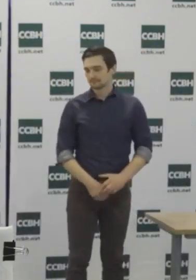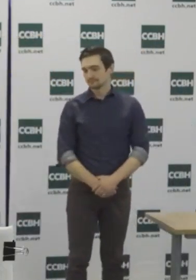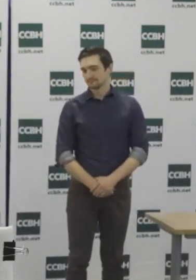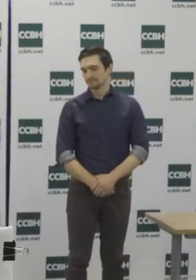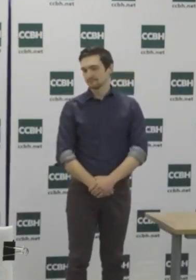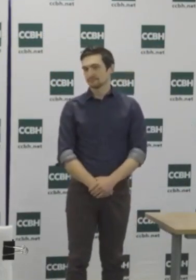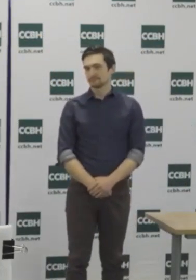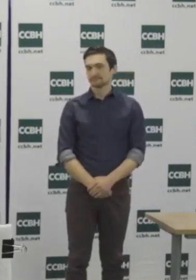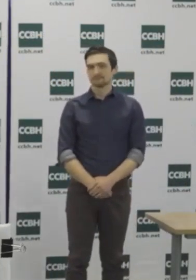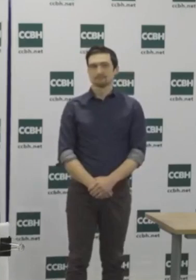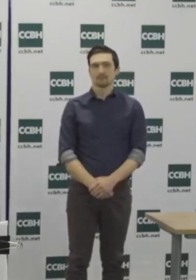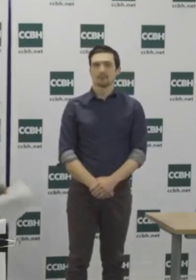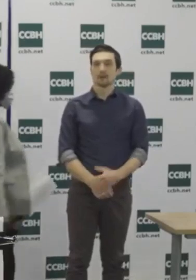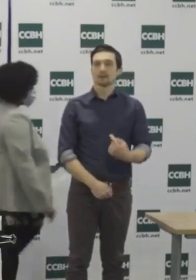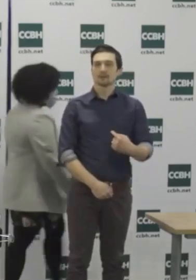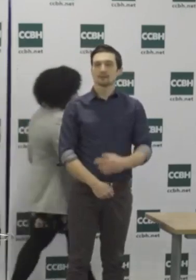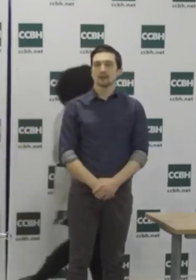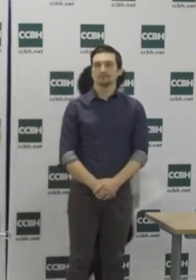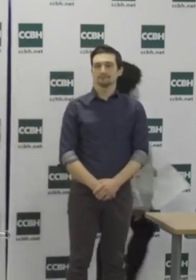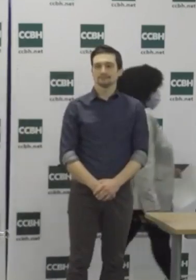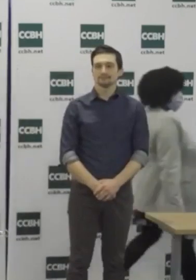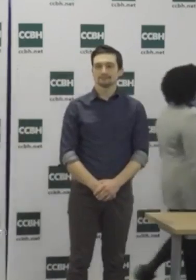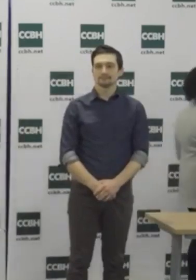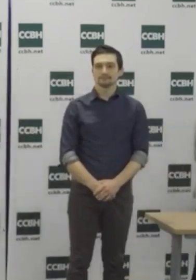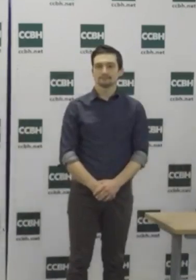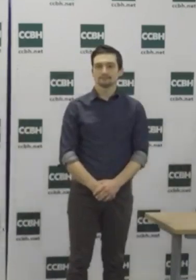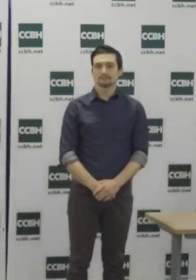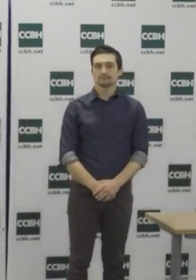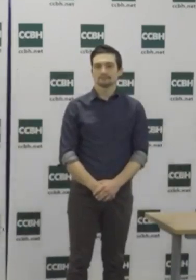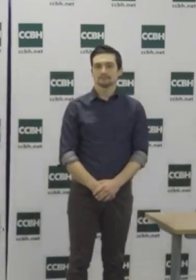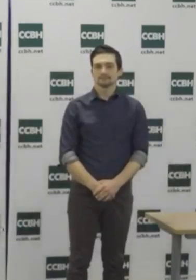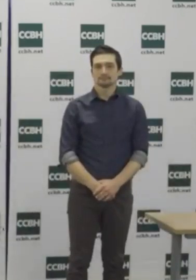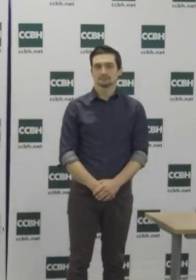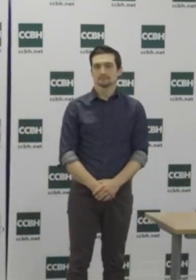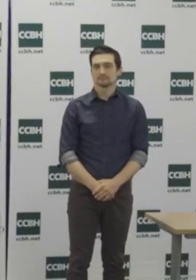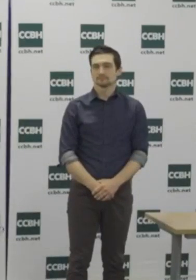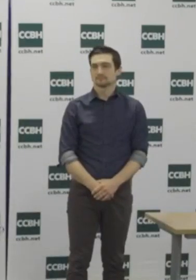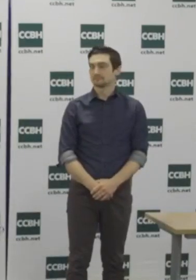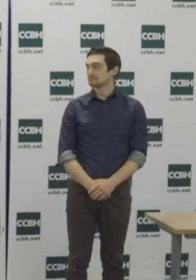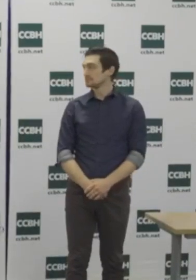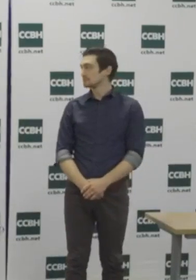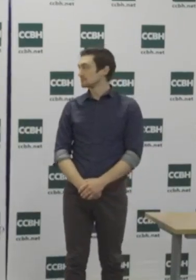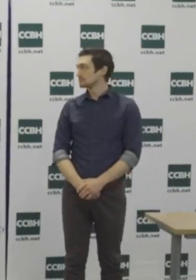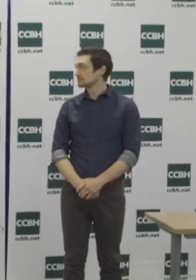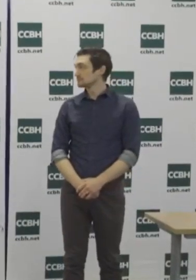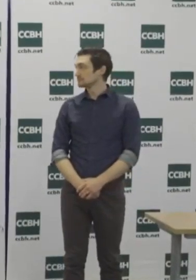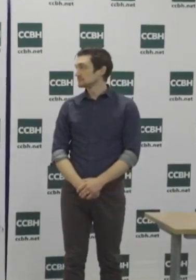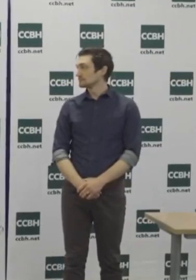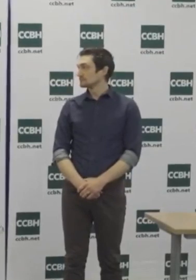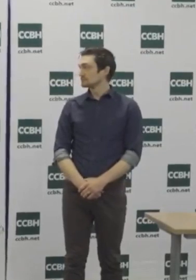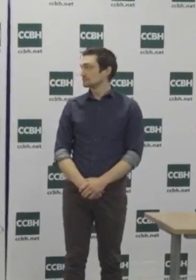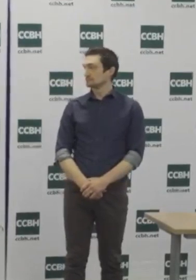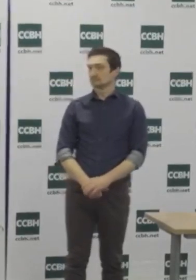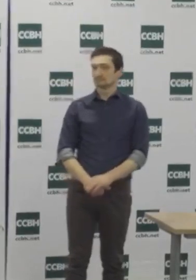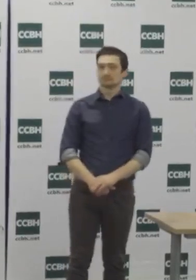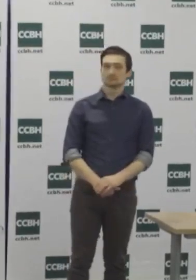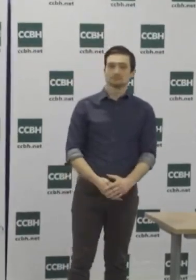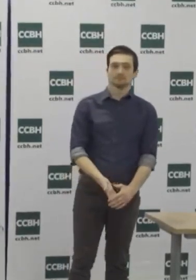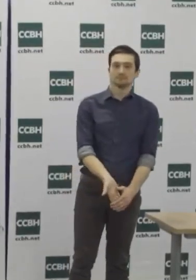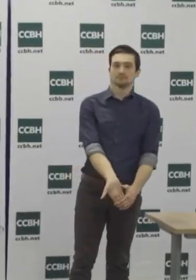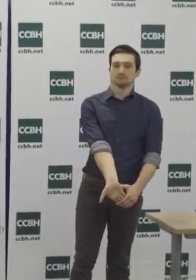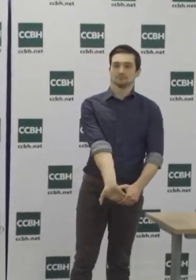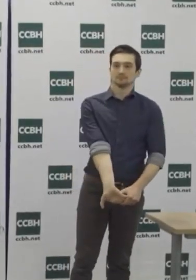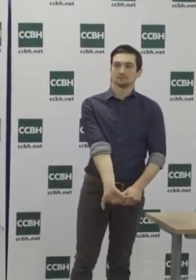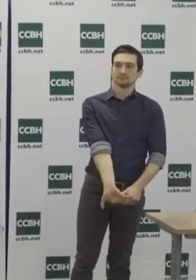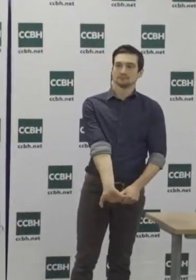Sure. About a foot? Am I in a good spot? How's that? No. Is this all right? You